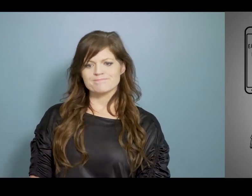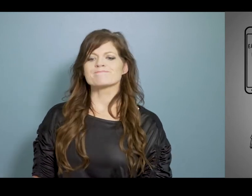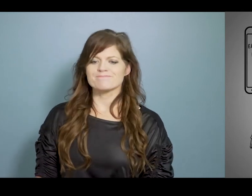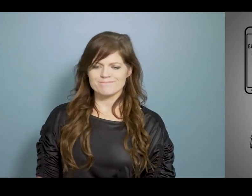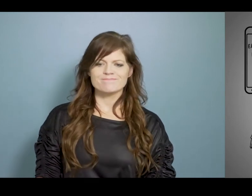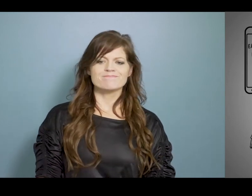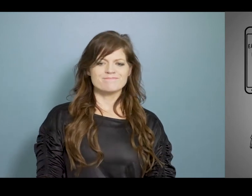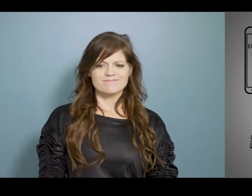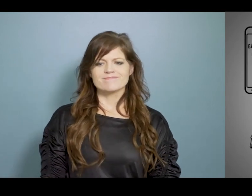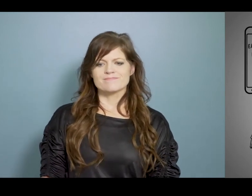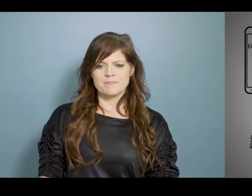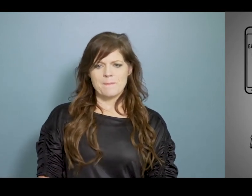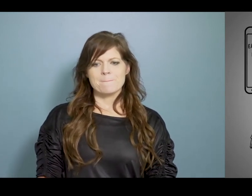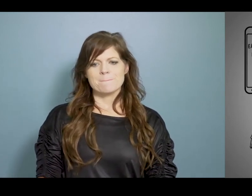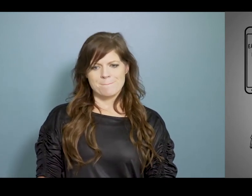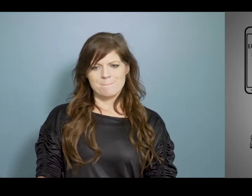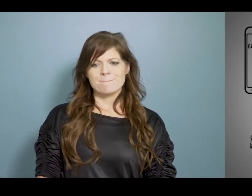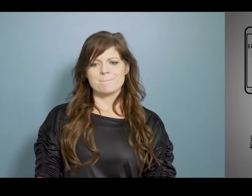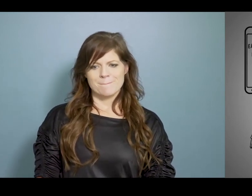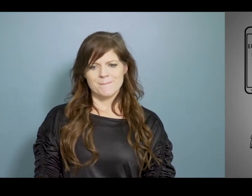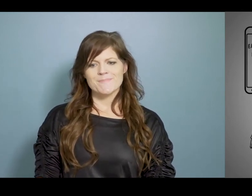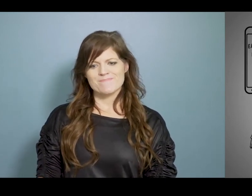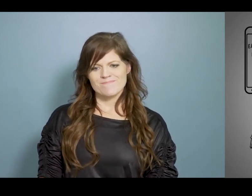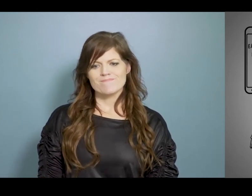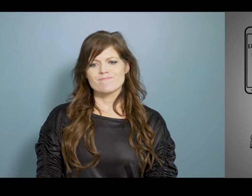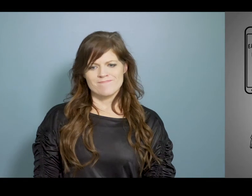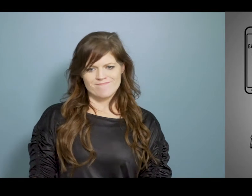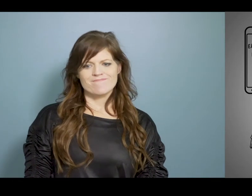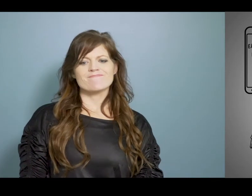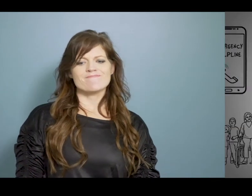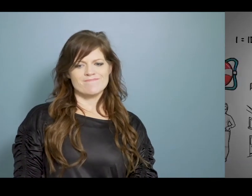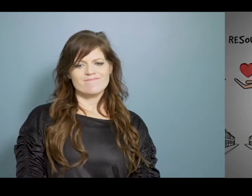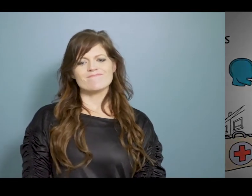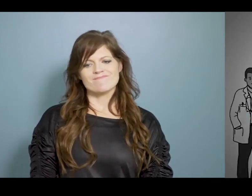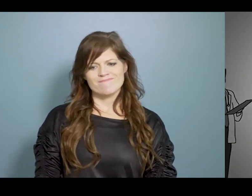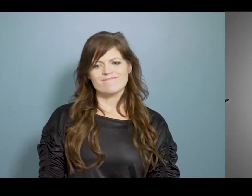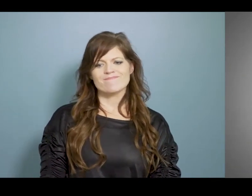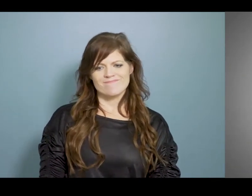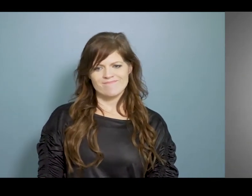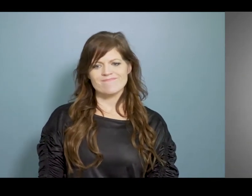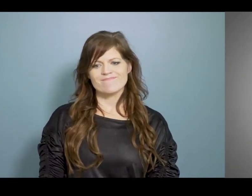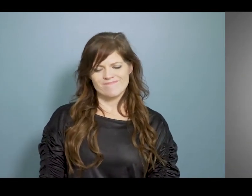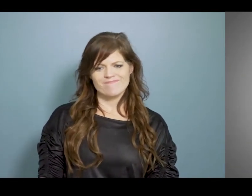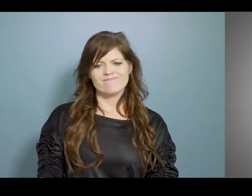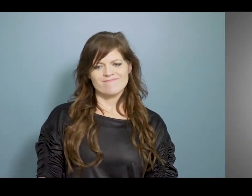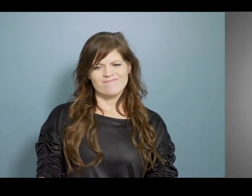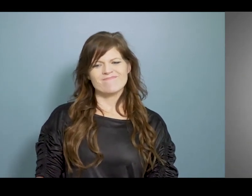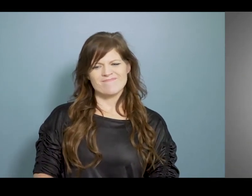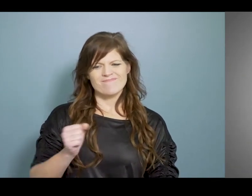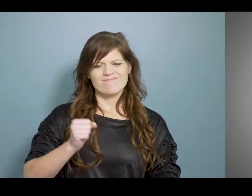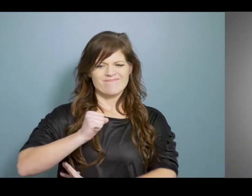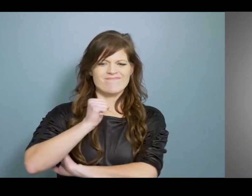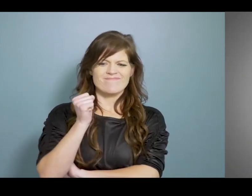helpline phone numbers, including those for psychological help if required. D is for disinfect